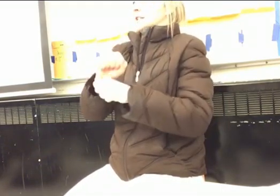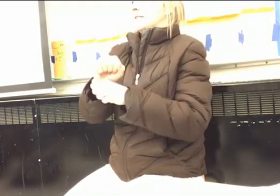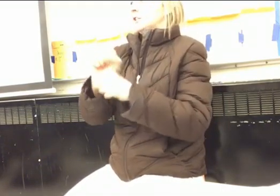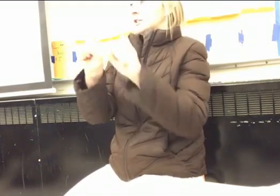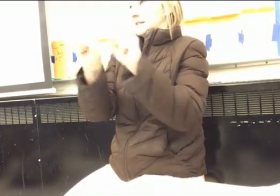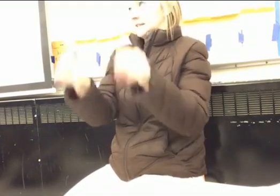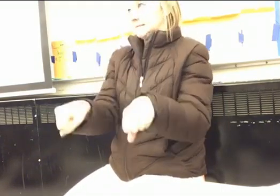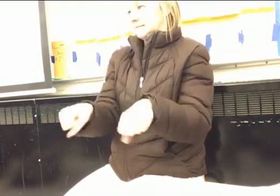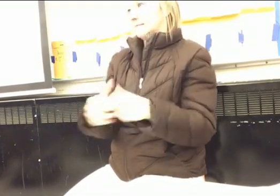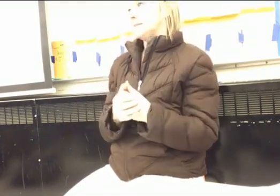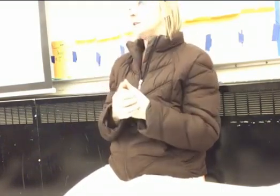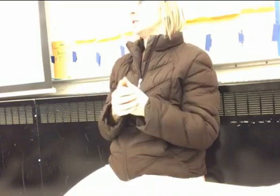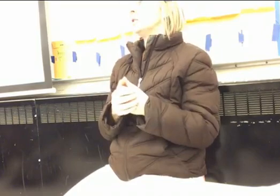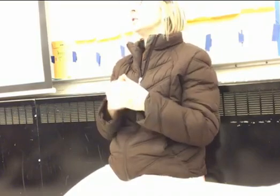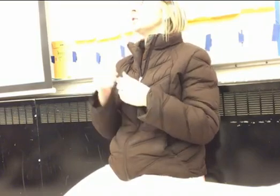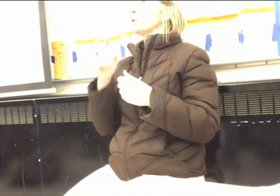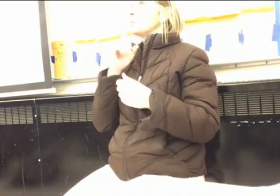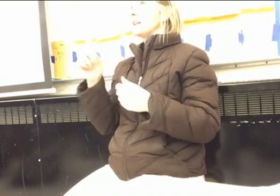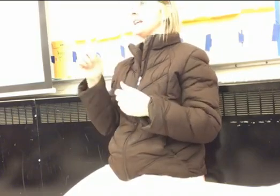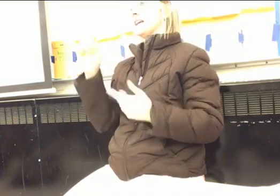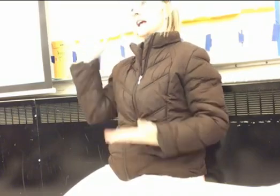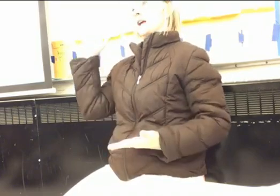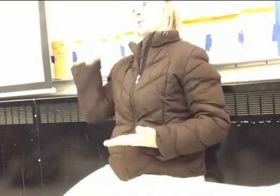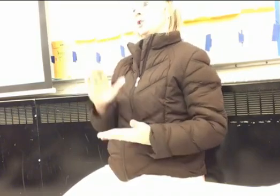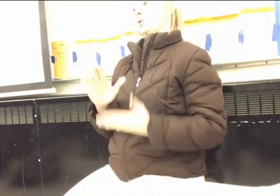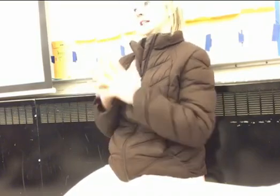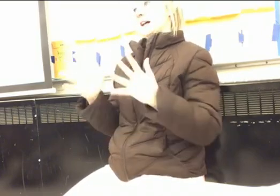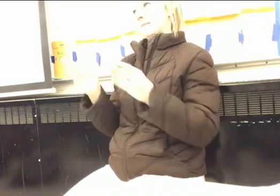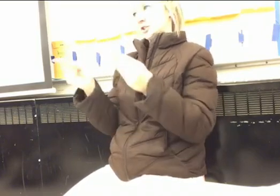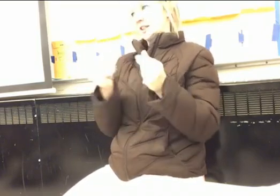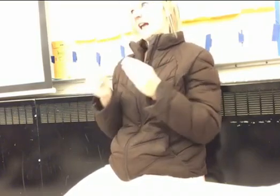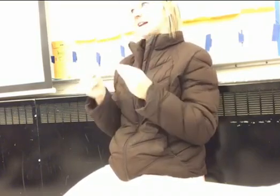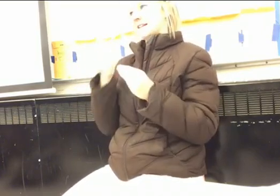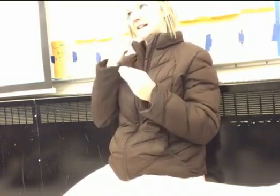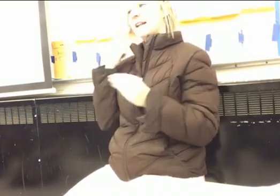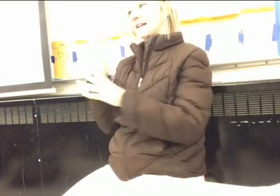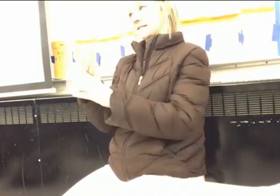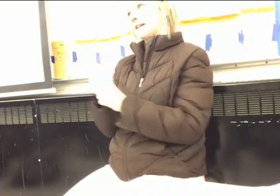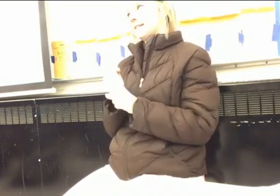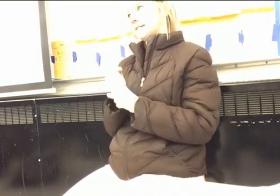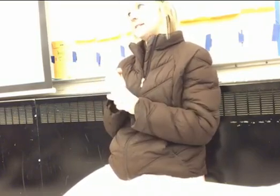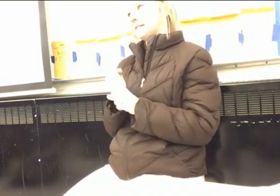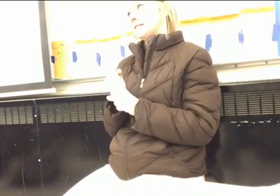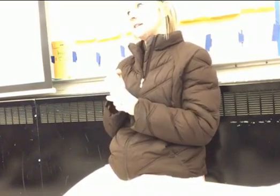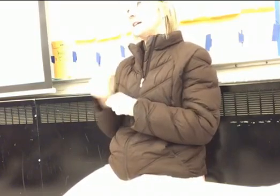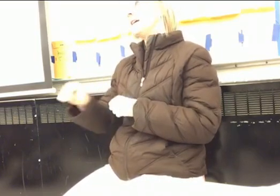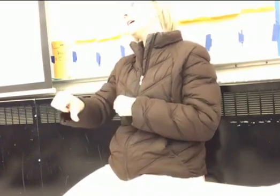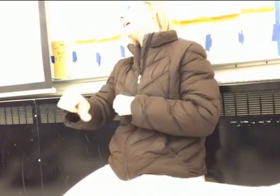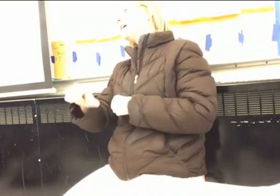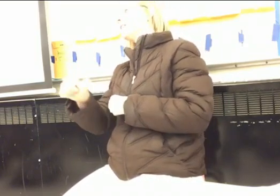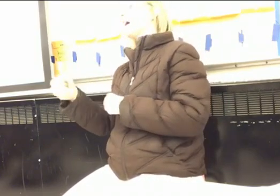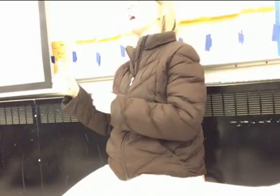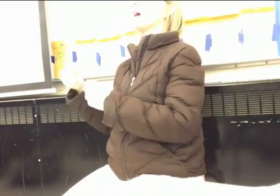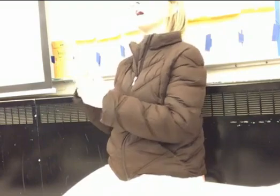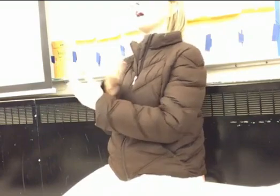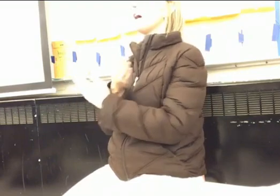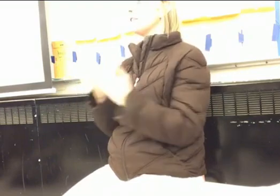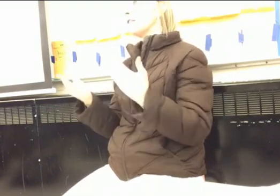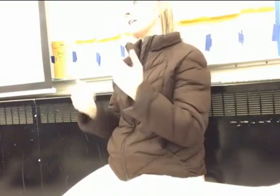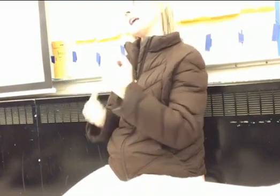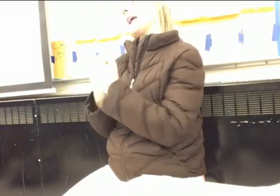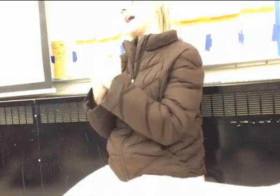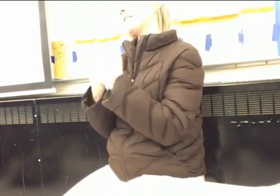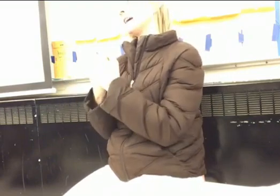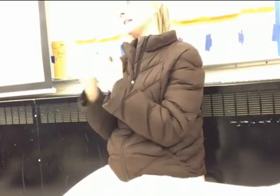basically this is going to massively reduce the amount of land that these natives are going to get. Now, the other thing that he is going to advocate